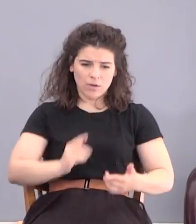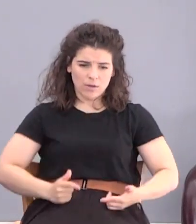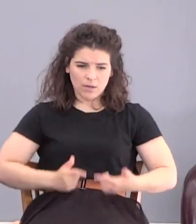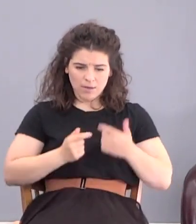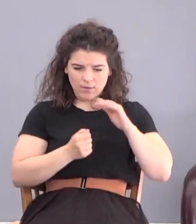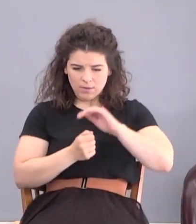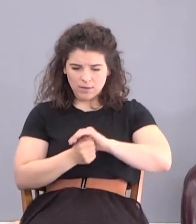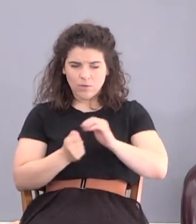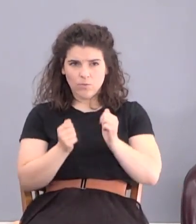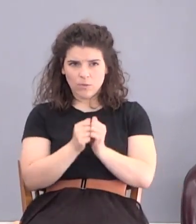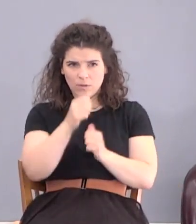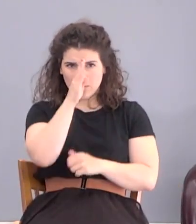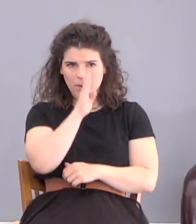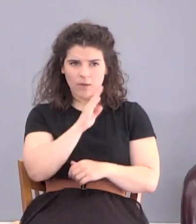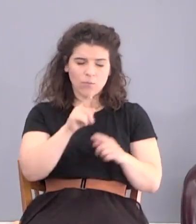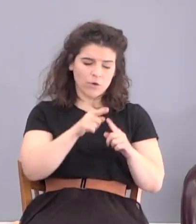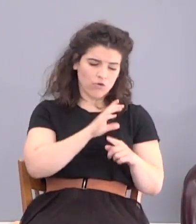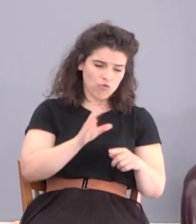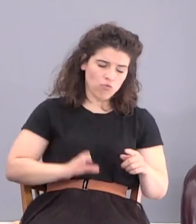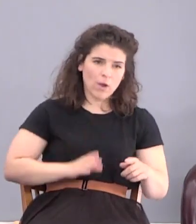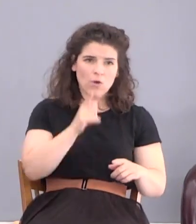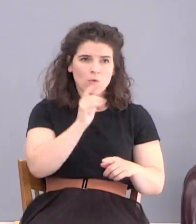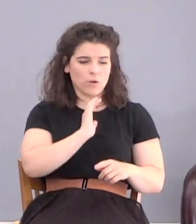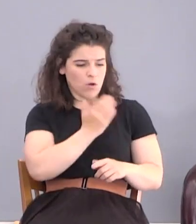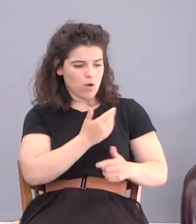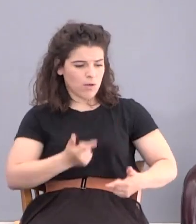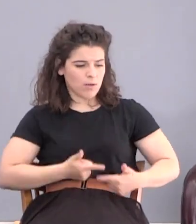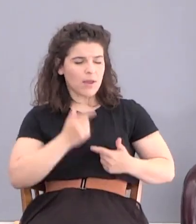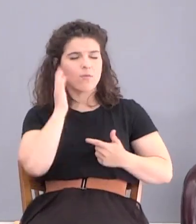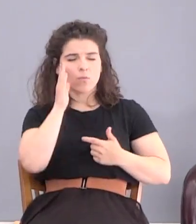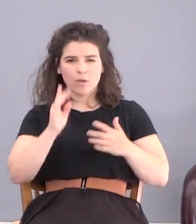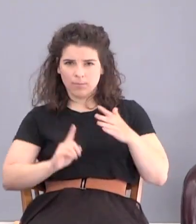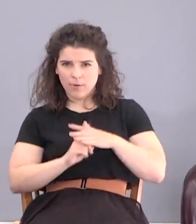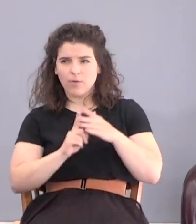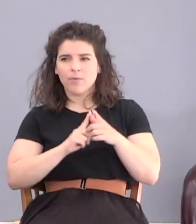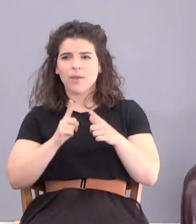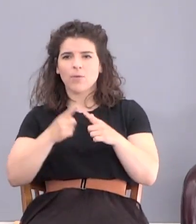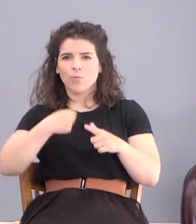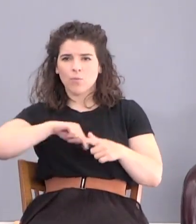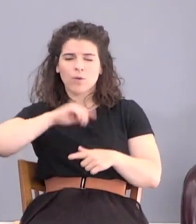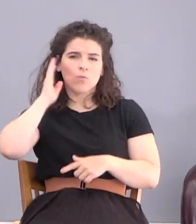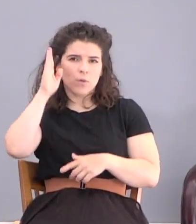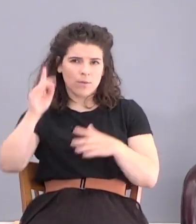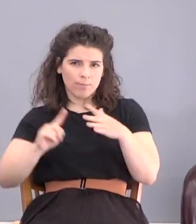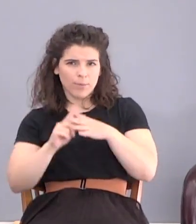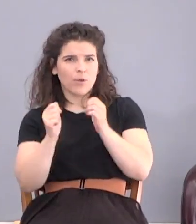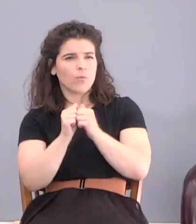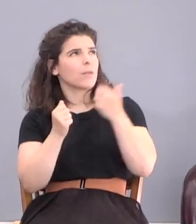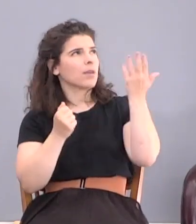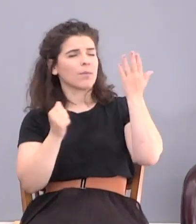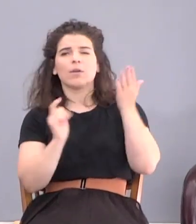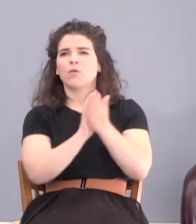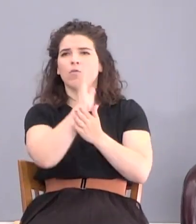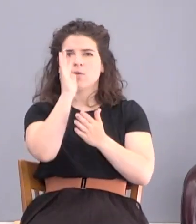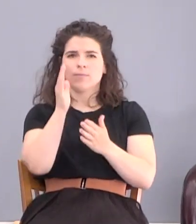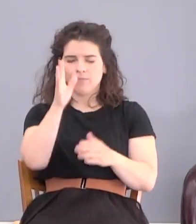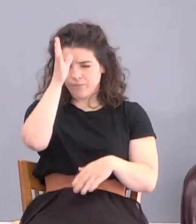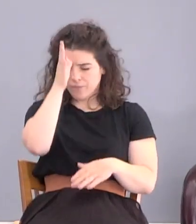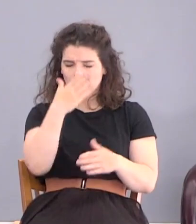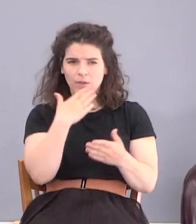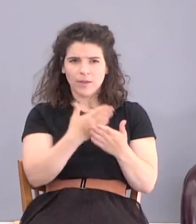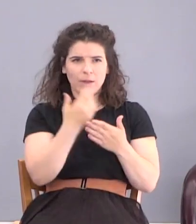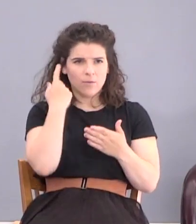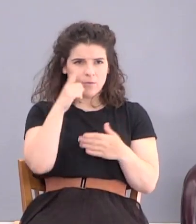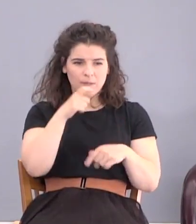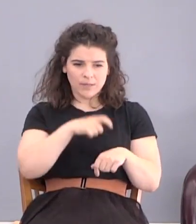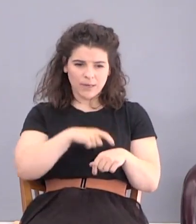is our life, shall appear, then shall ye also appear with him in glory. Let's pray. Heavenly Father, we thank you for the time we have to study your